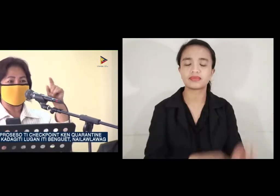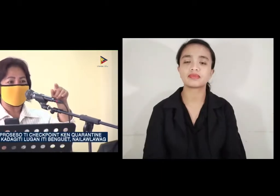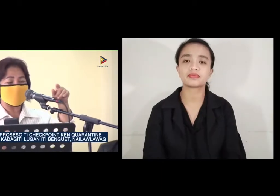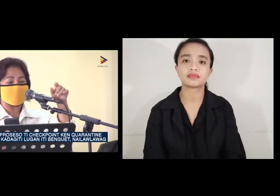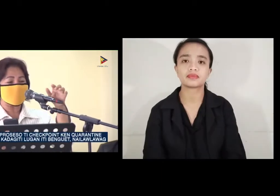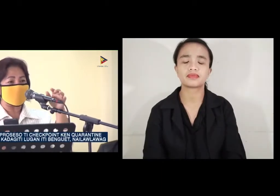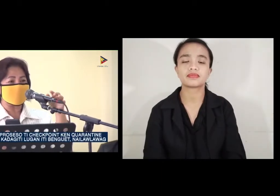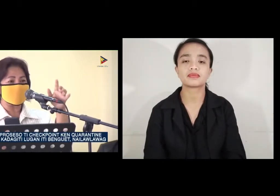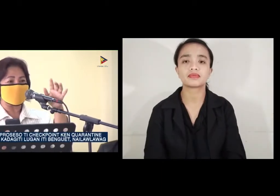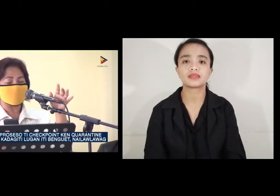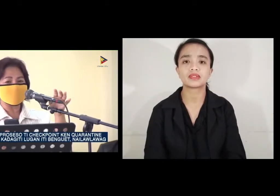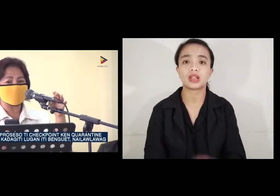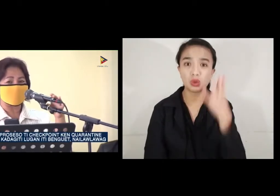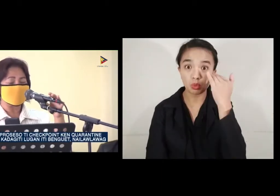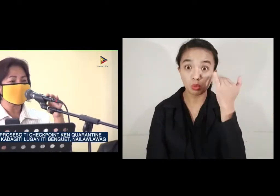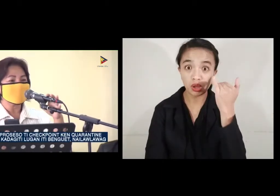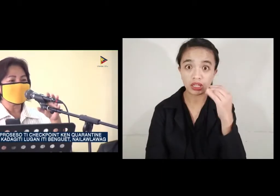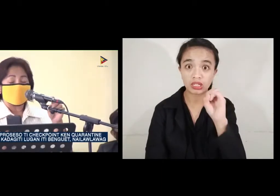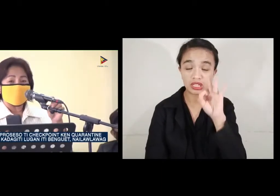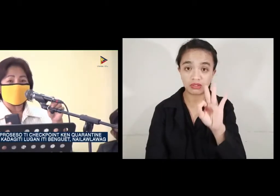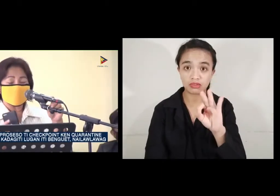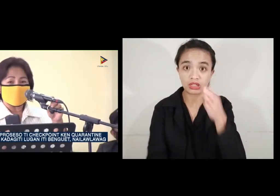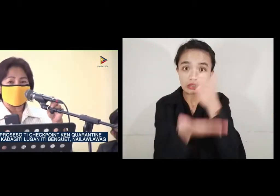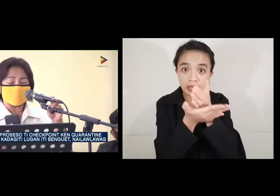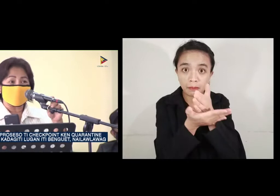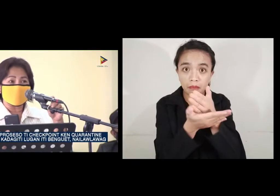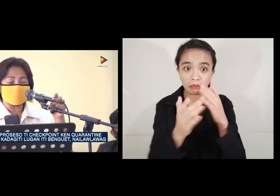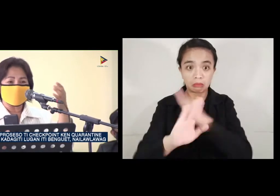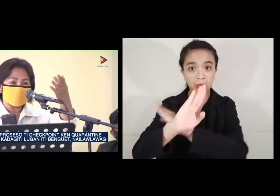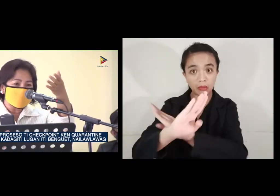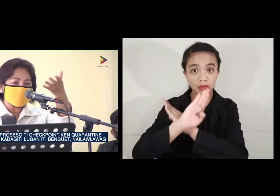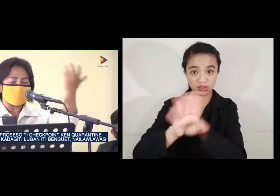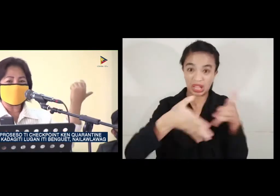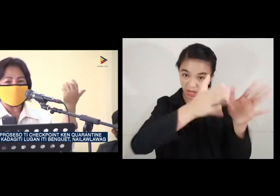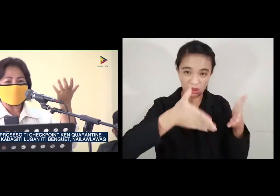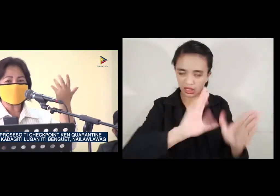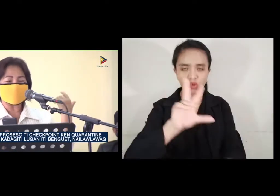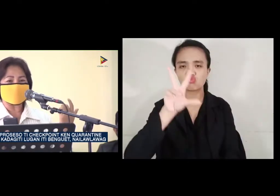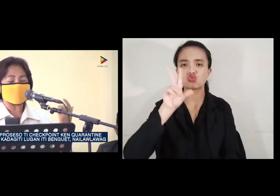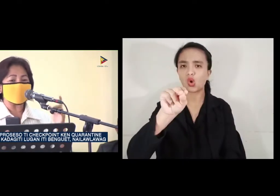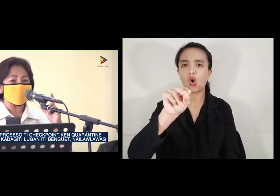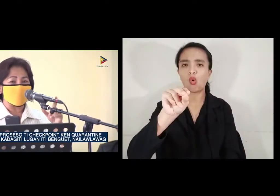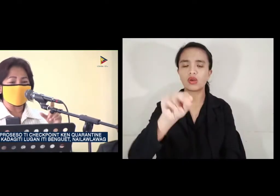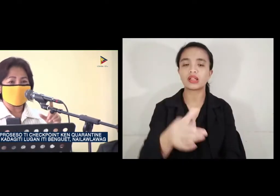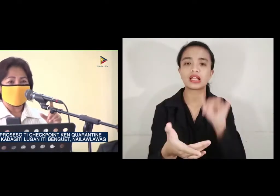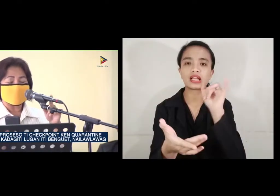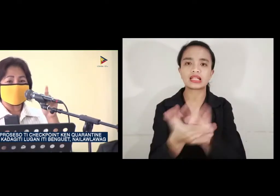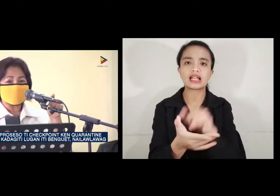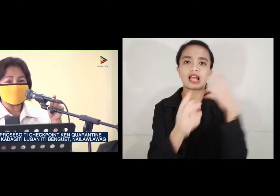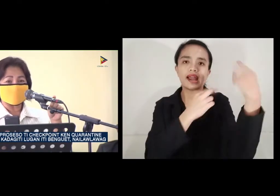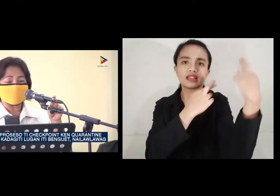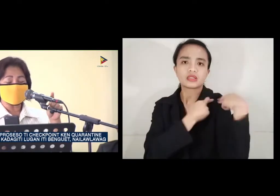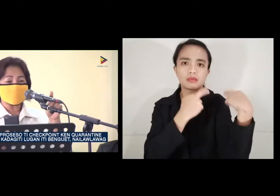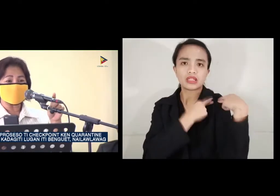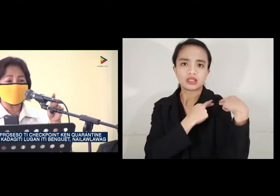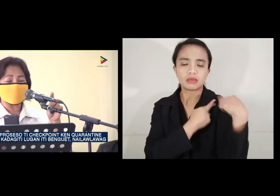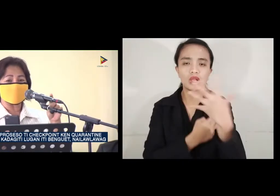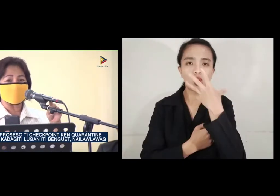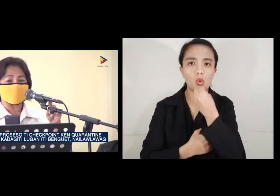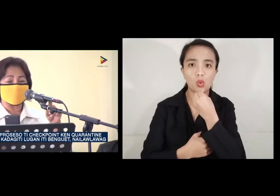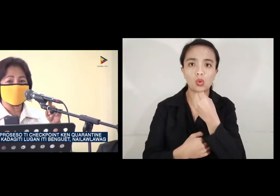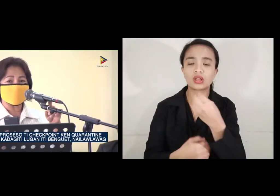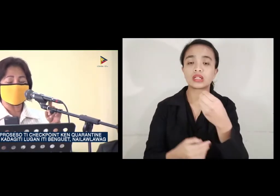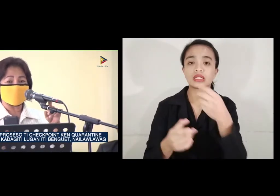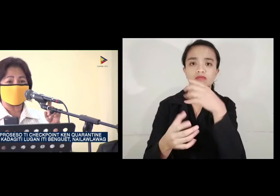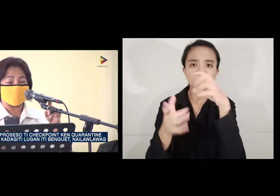person go. At sir, ako'y gaputan hampered. Ipalabas na lata, no. It it's the responsibility